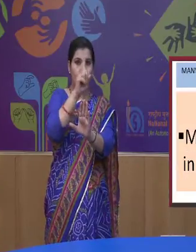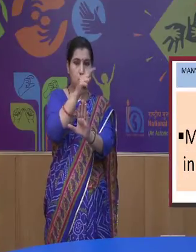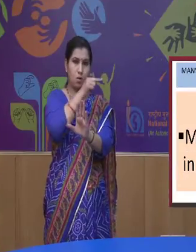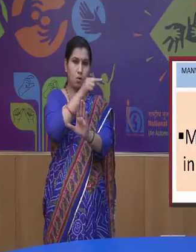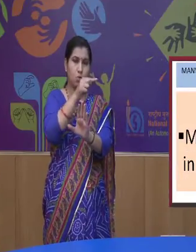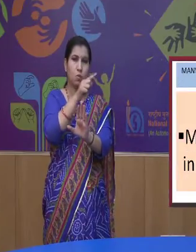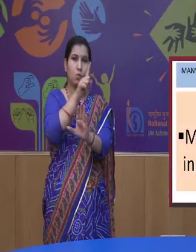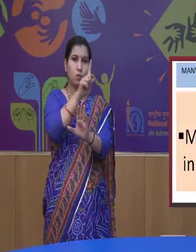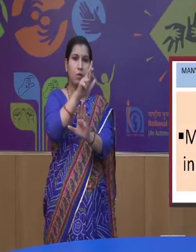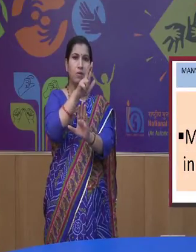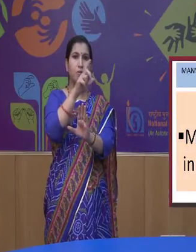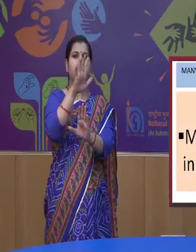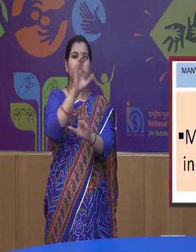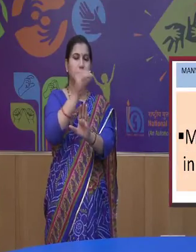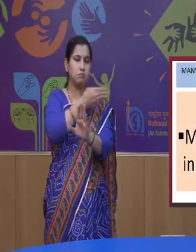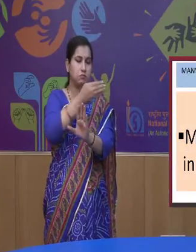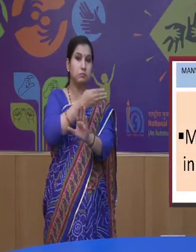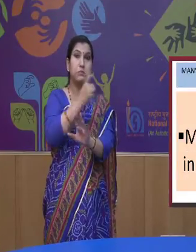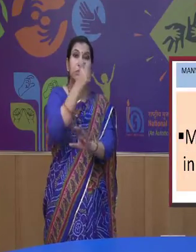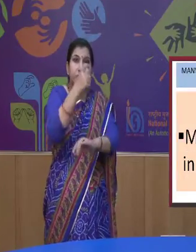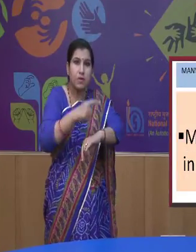7 big famines occurred in India